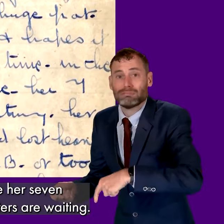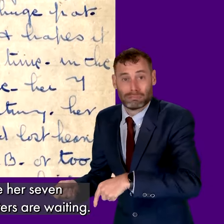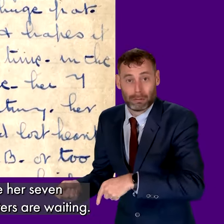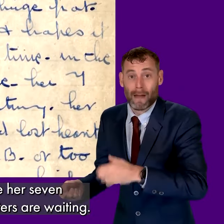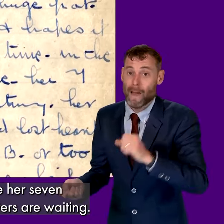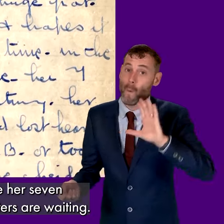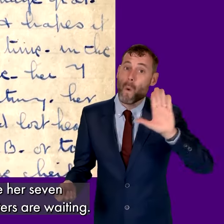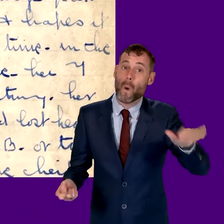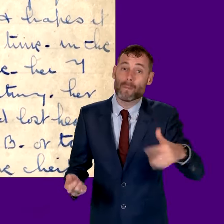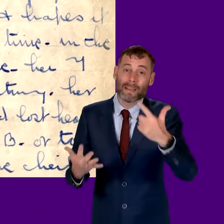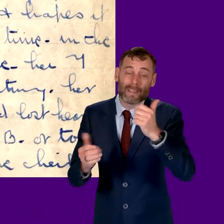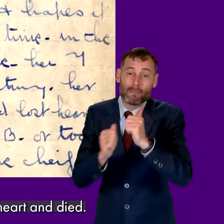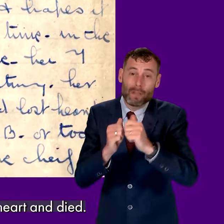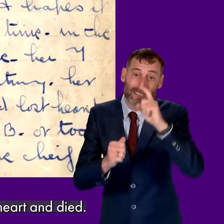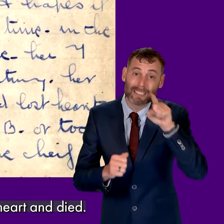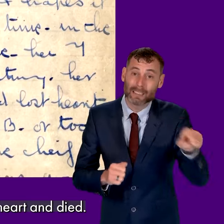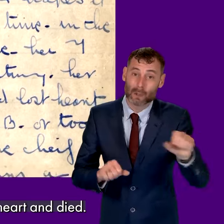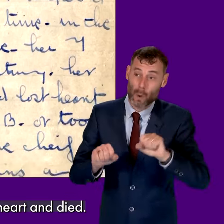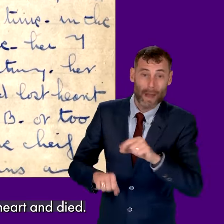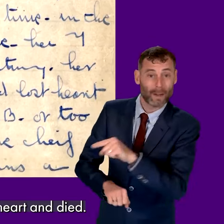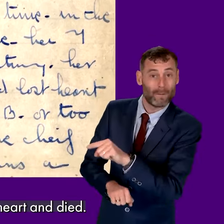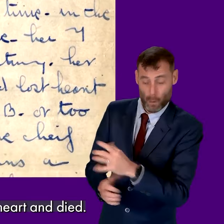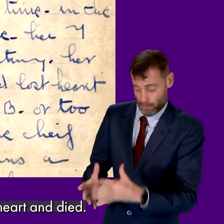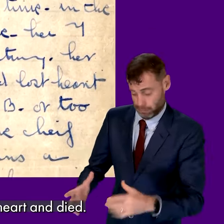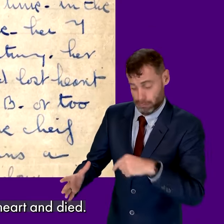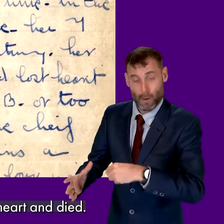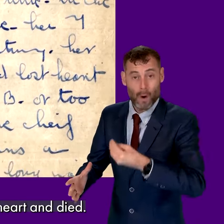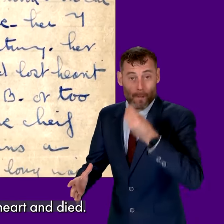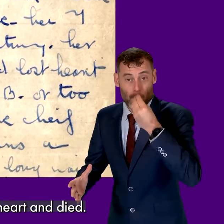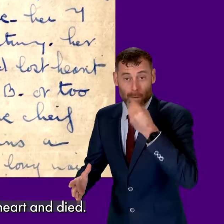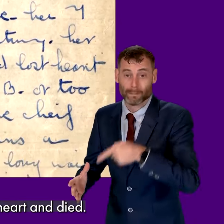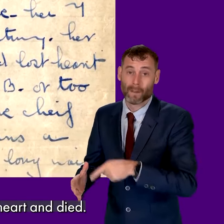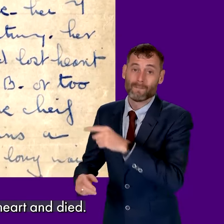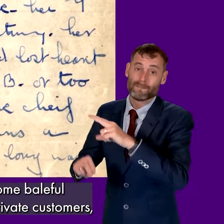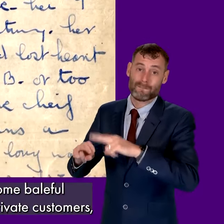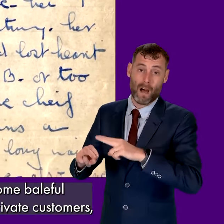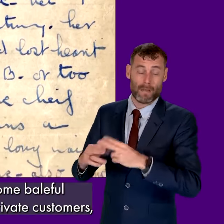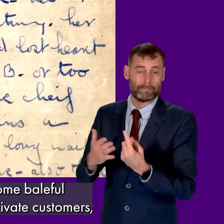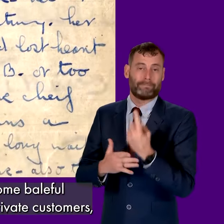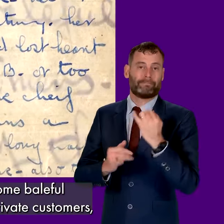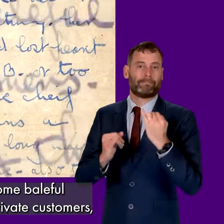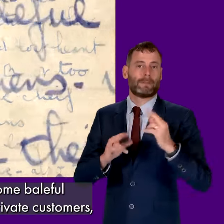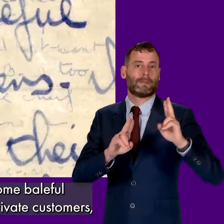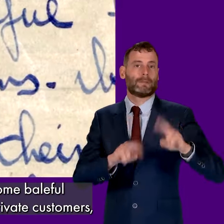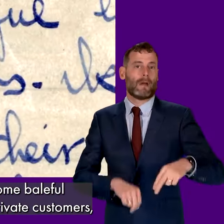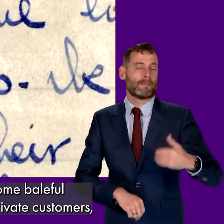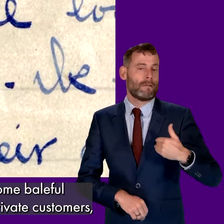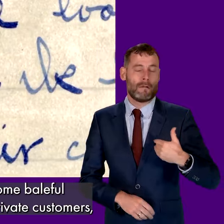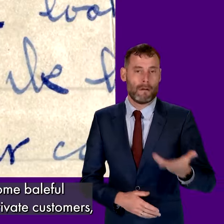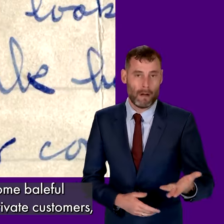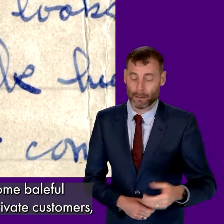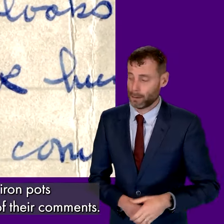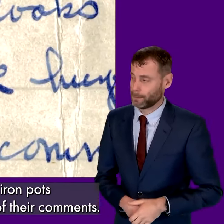and sisters are waiting. Her father lost heart and died. There are some baleful looks from the